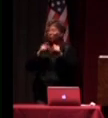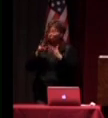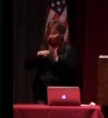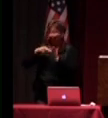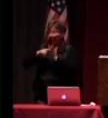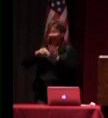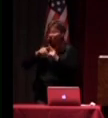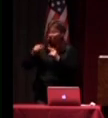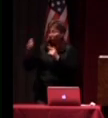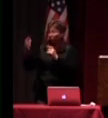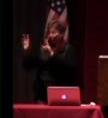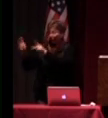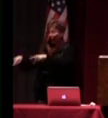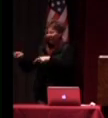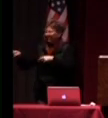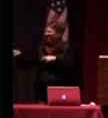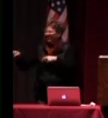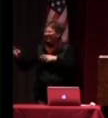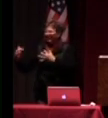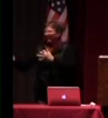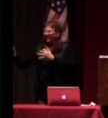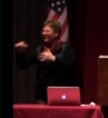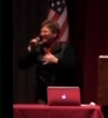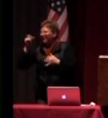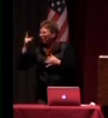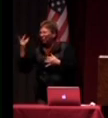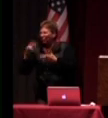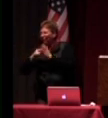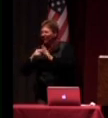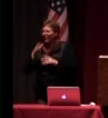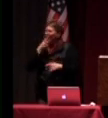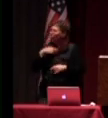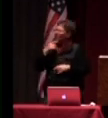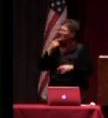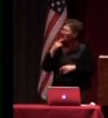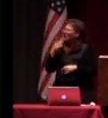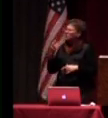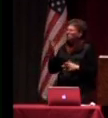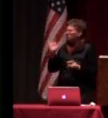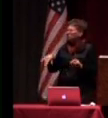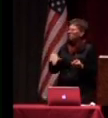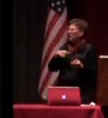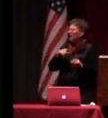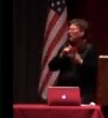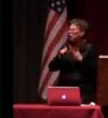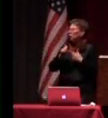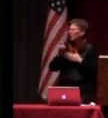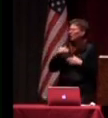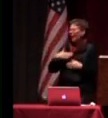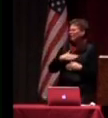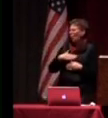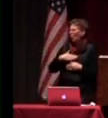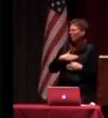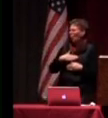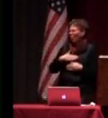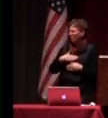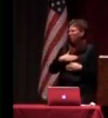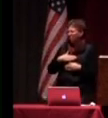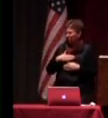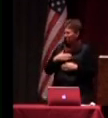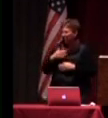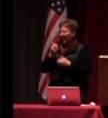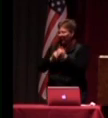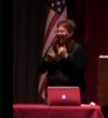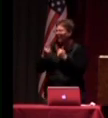man couldn't follow it and asked what it meant, and a woman replied to him, "It means Bonaparte." Everybody knew that the constitutions were mostly